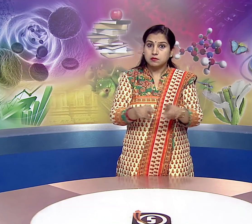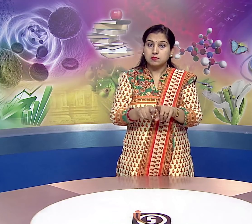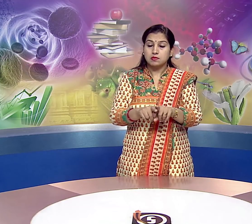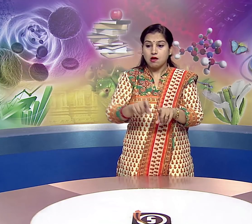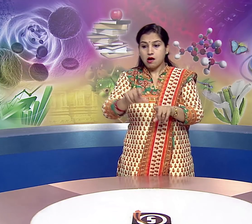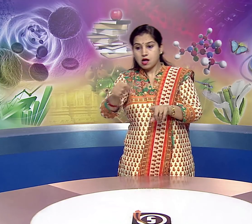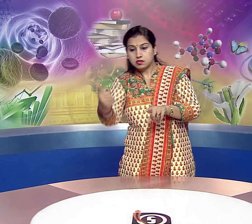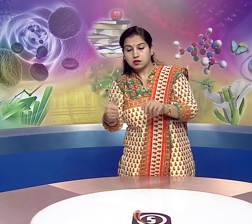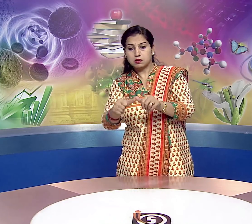other animals